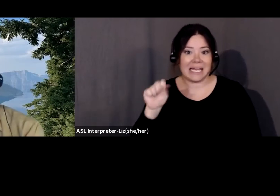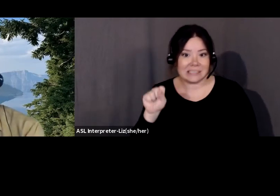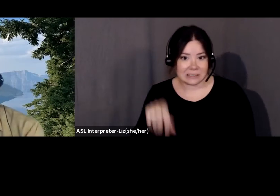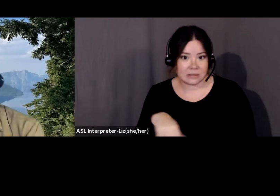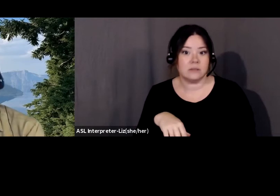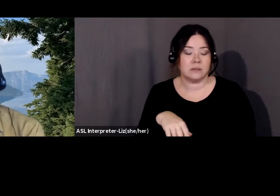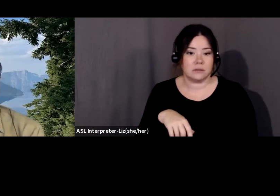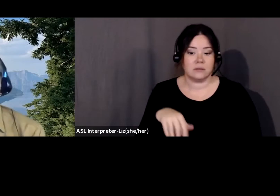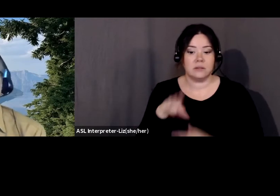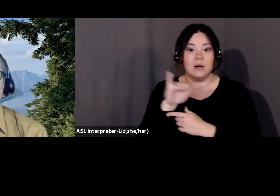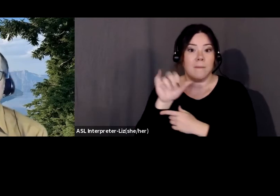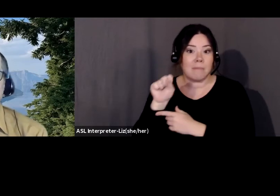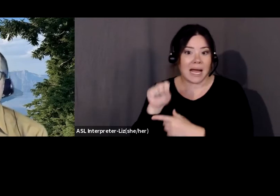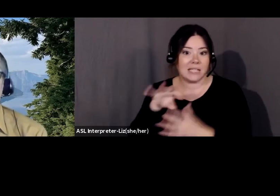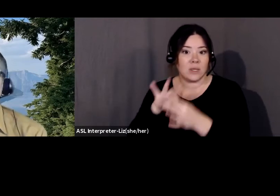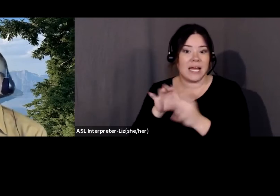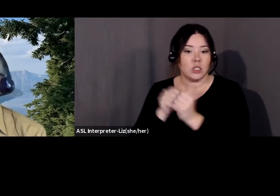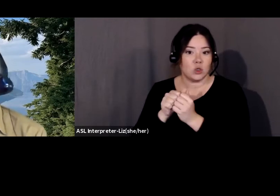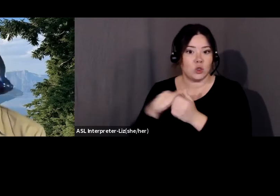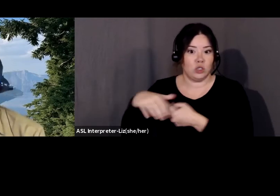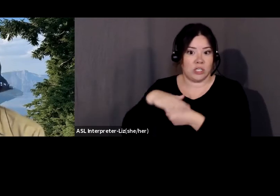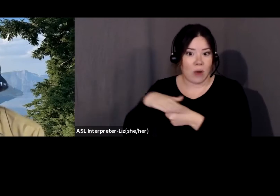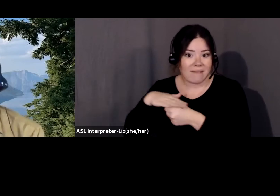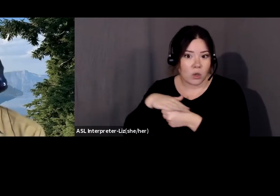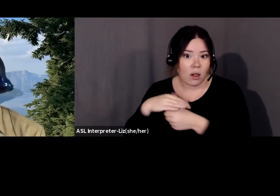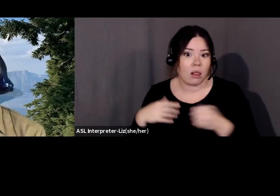related to geographical issues,